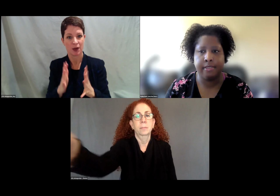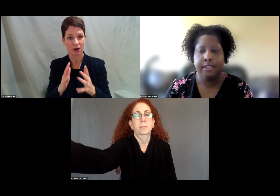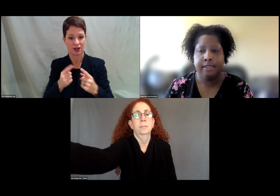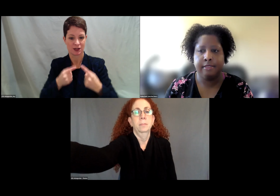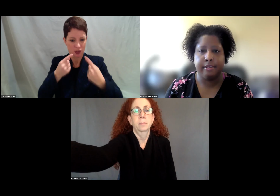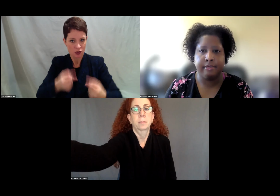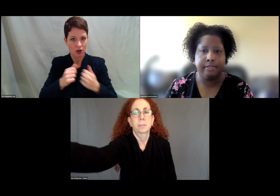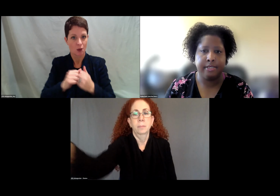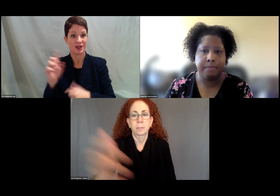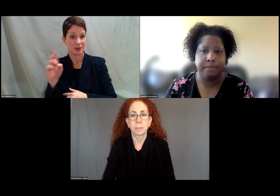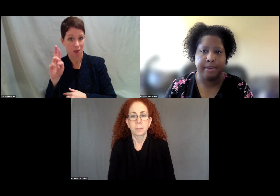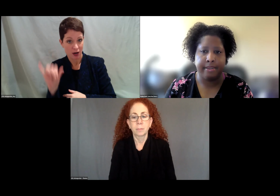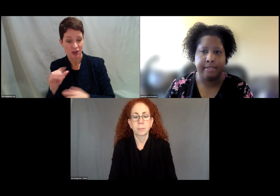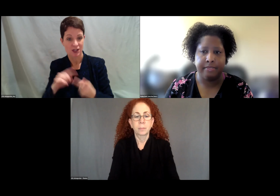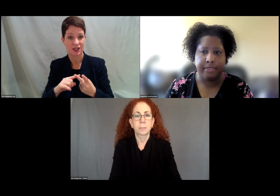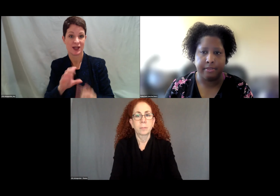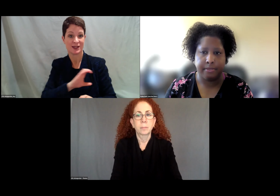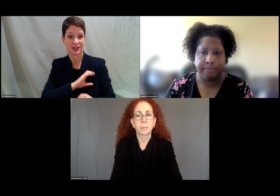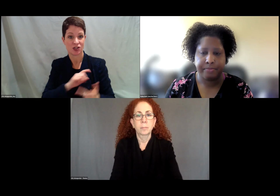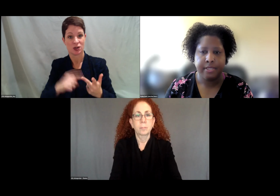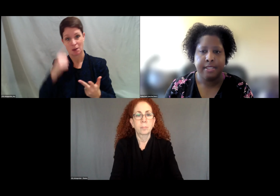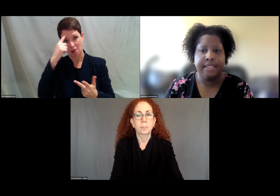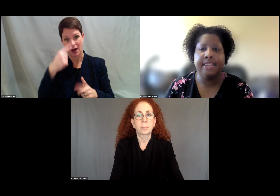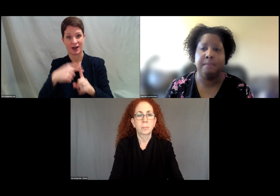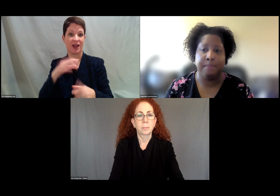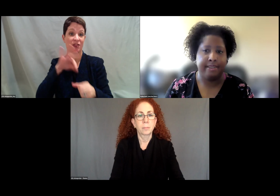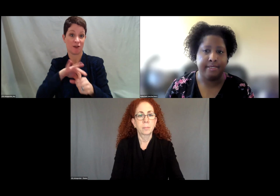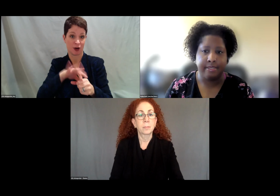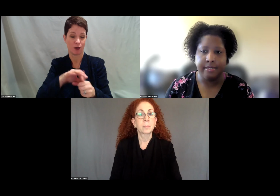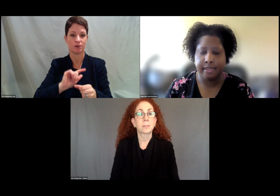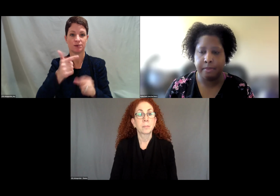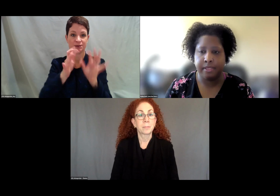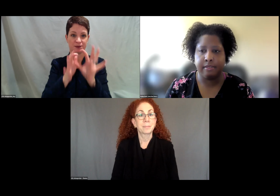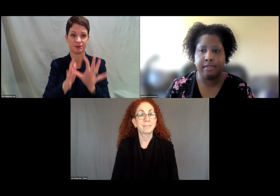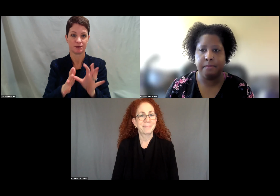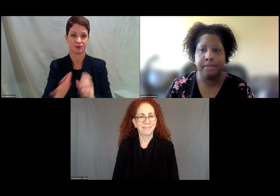democracy, citizenship, the mind, and the vote. They